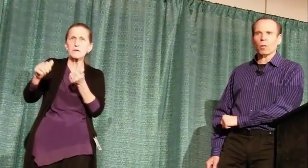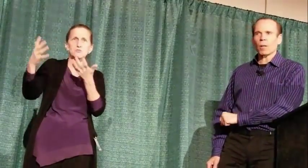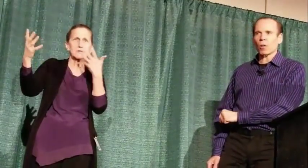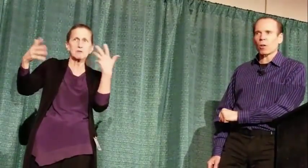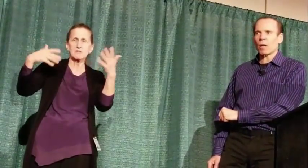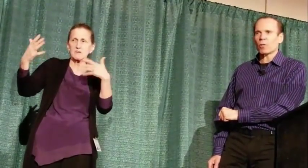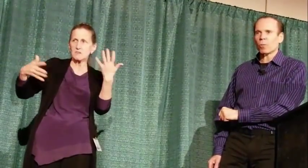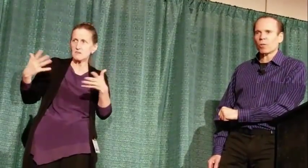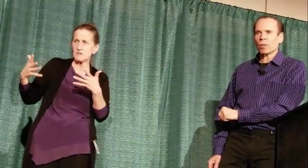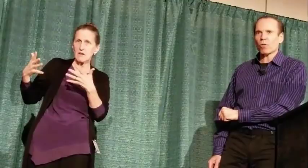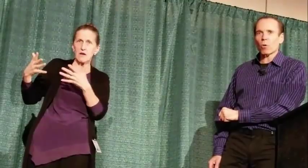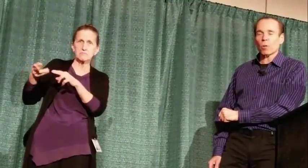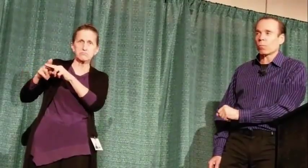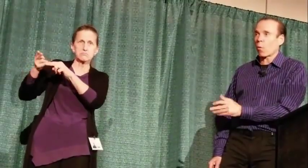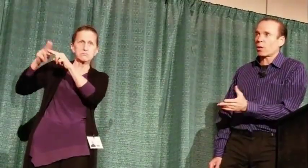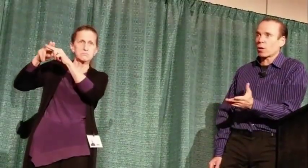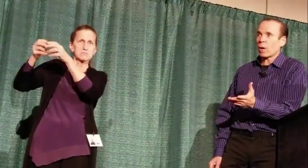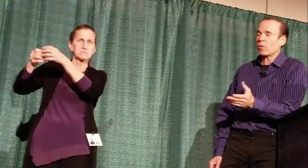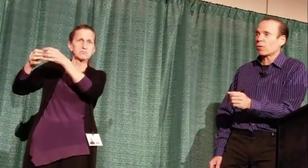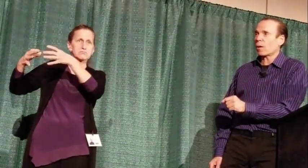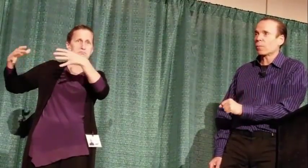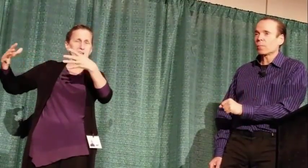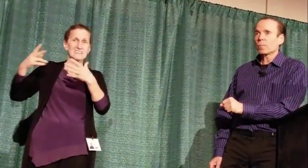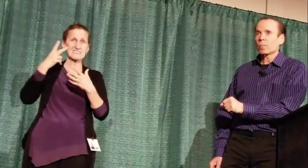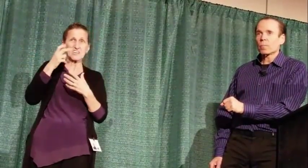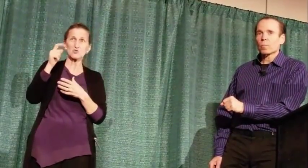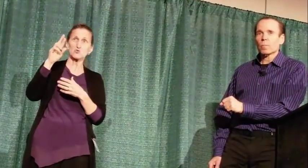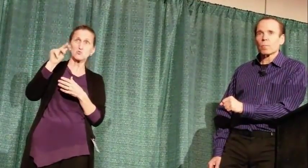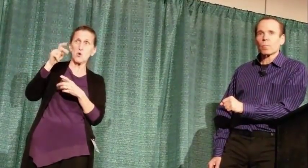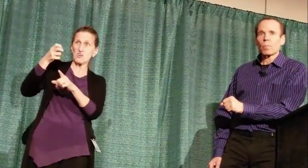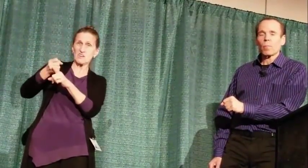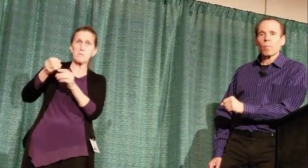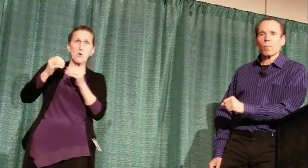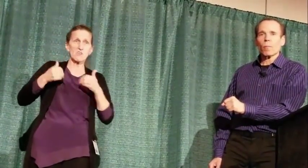in younger ages. We're seeing strokes at younger ages now.